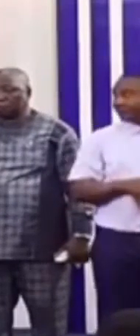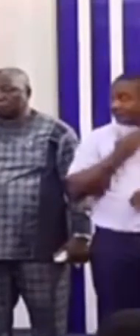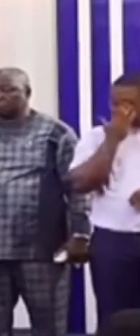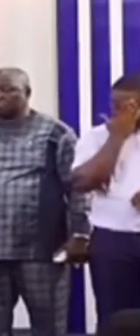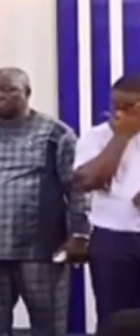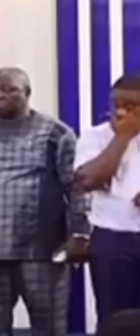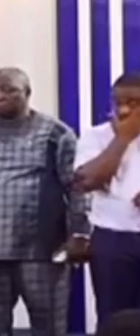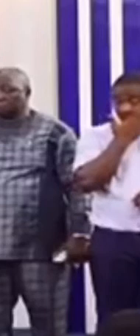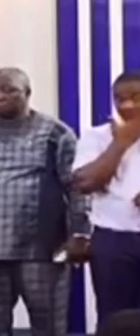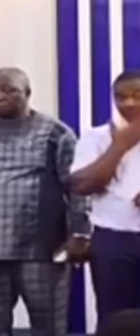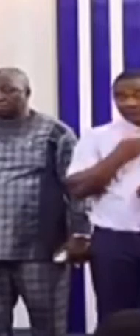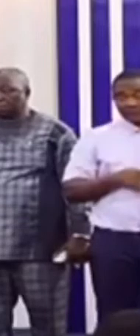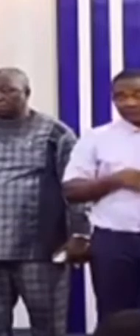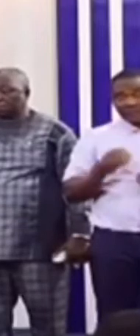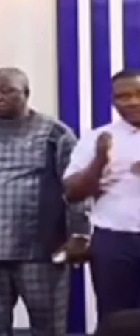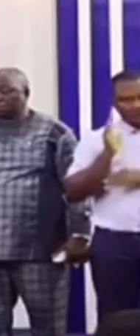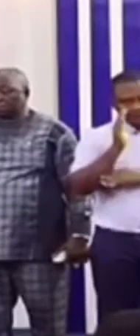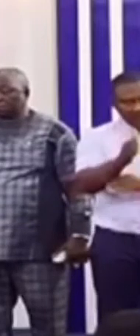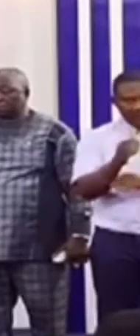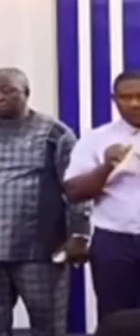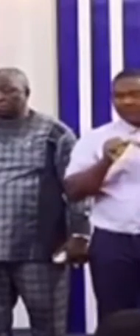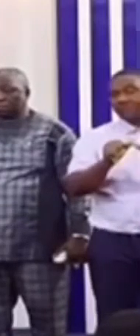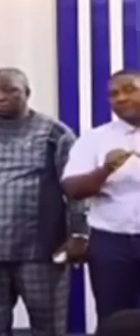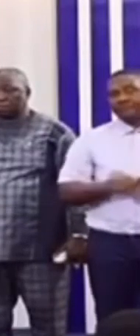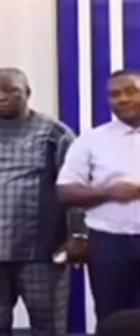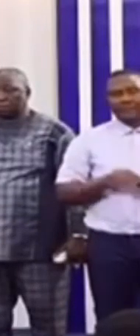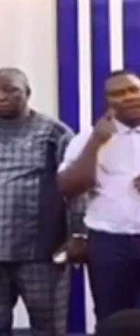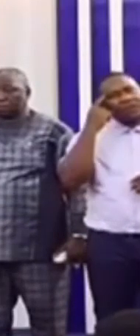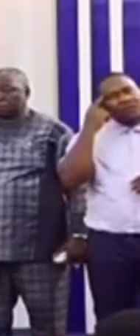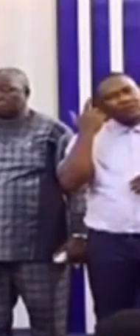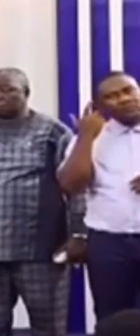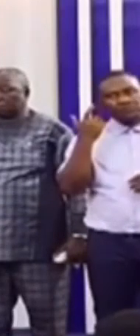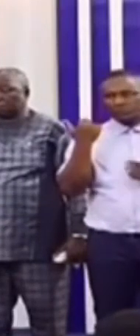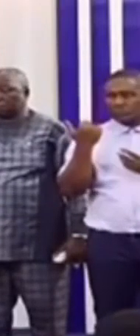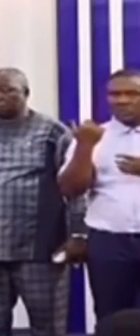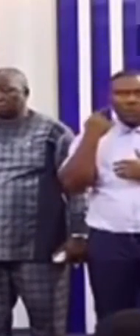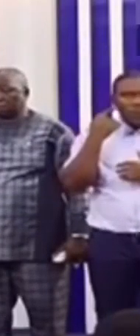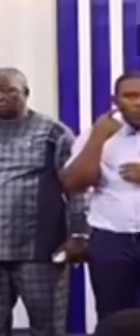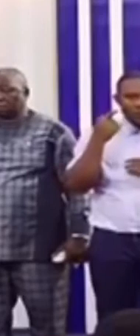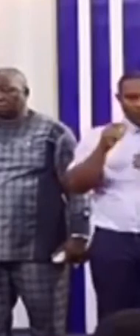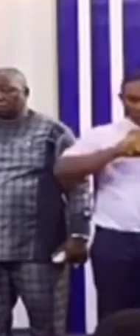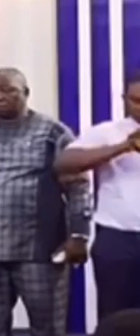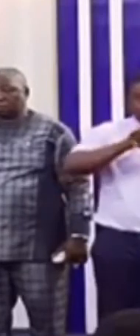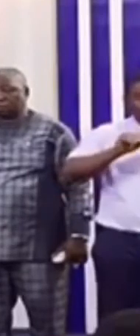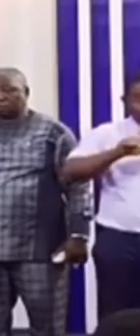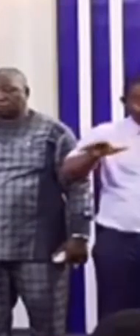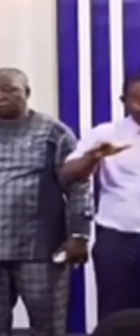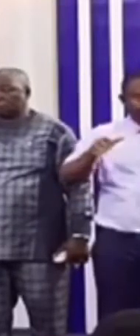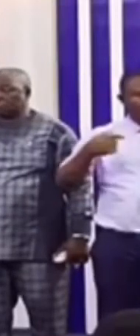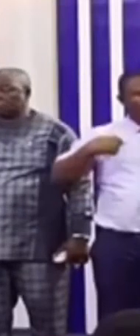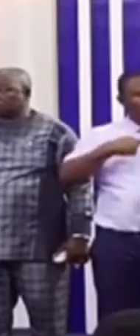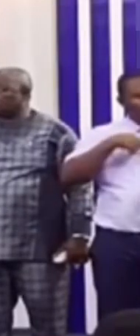existing protocol and go straight. I think this has come up since the outbreak to ensure that we protect